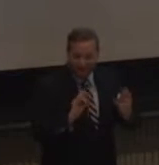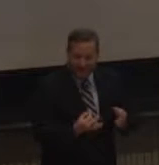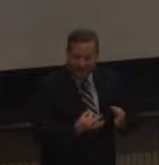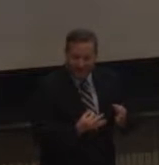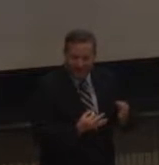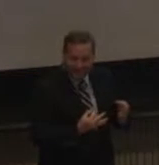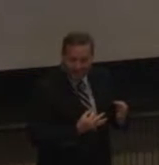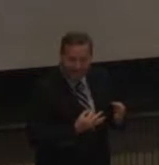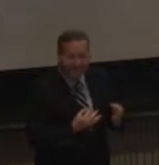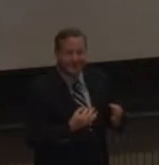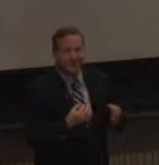This is my family.